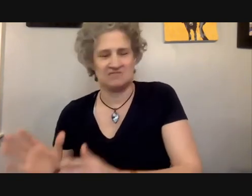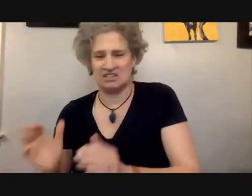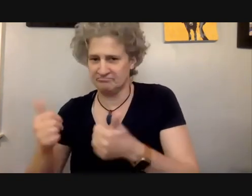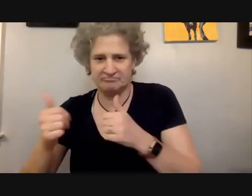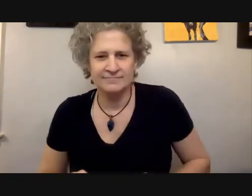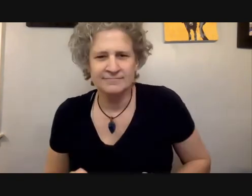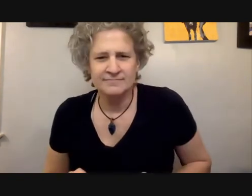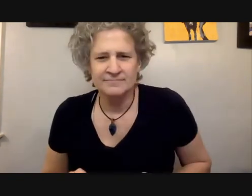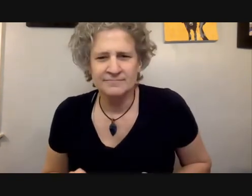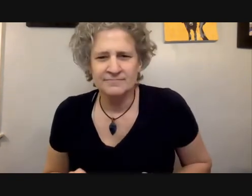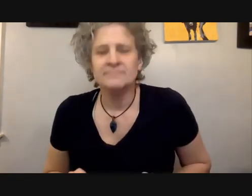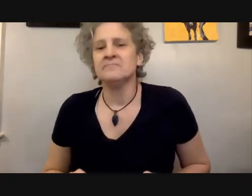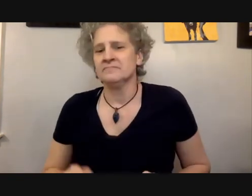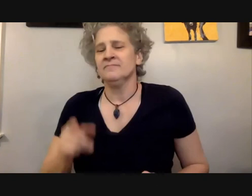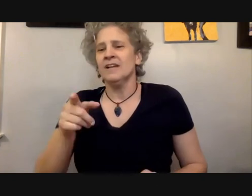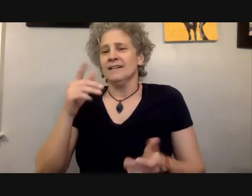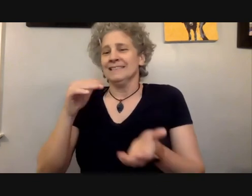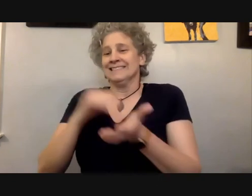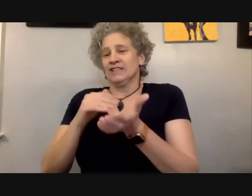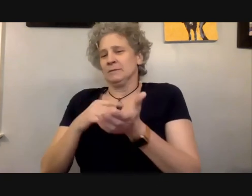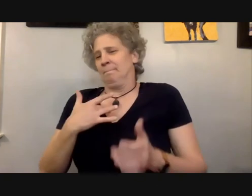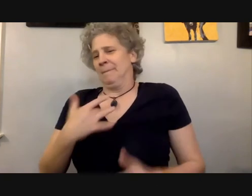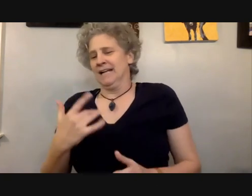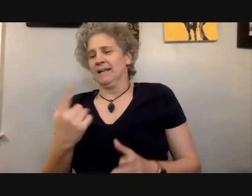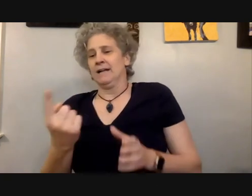the three that you'll see most often.